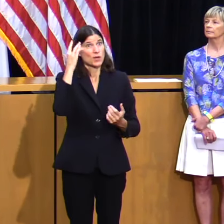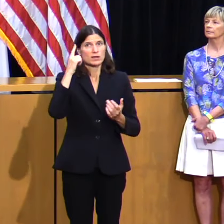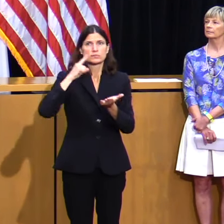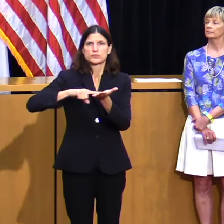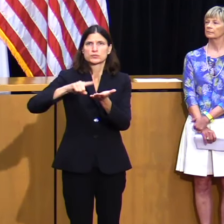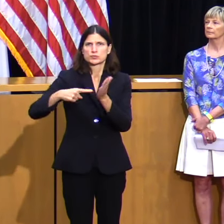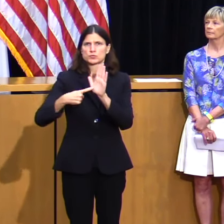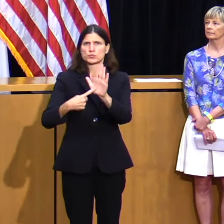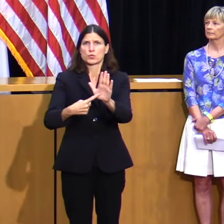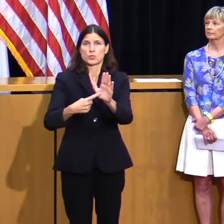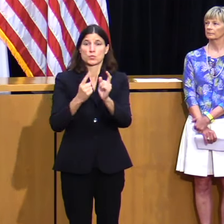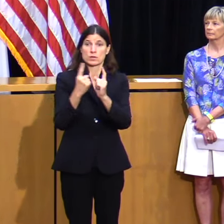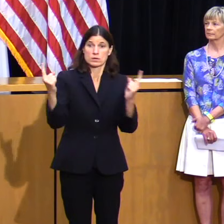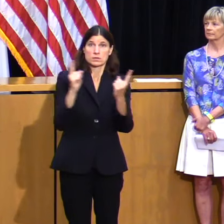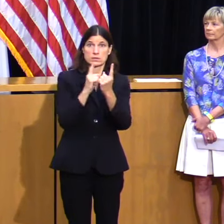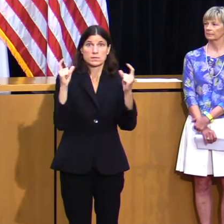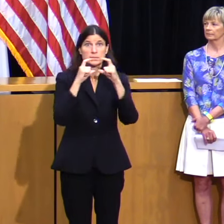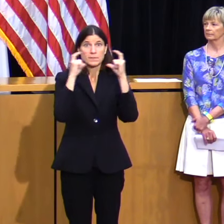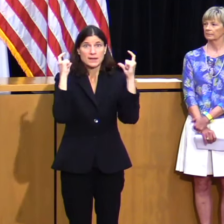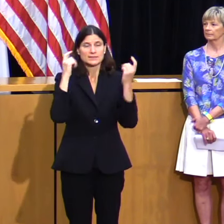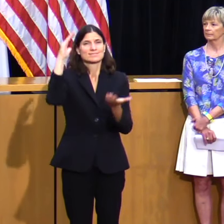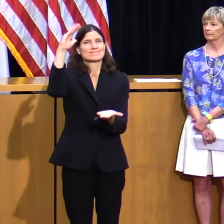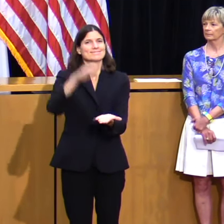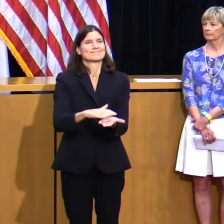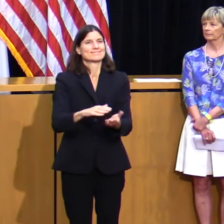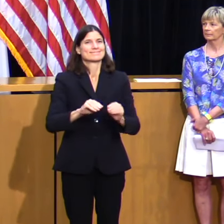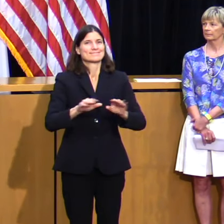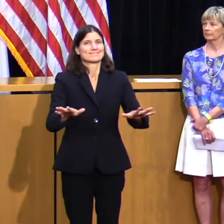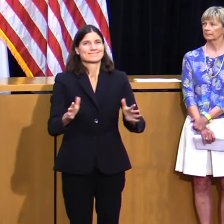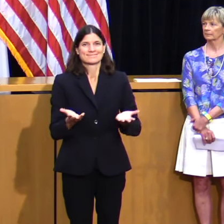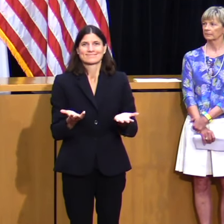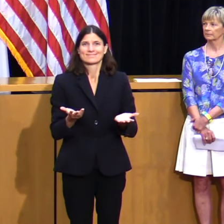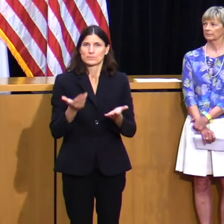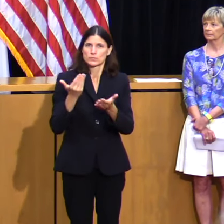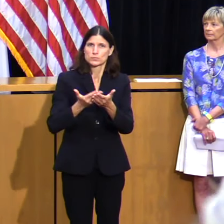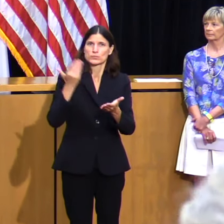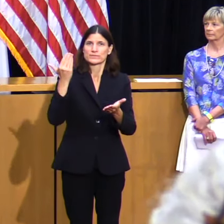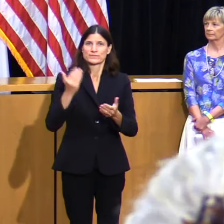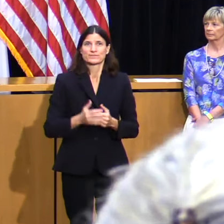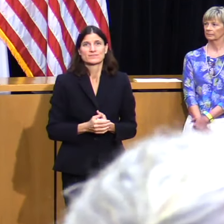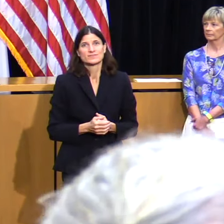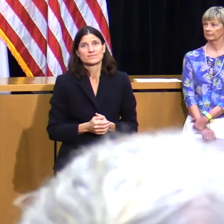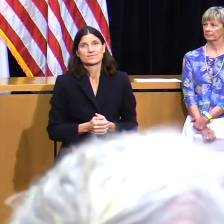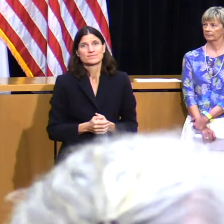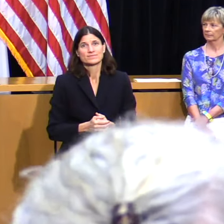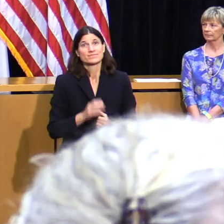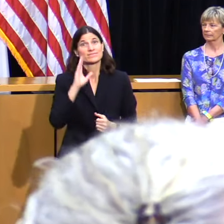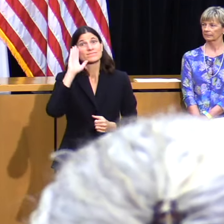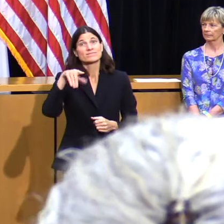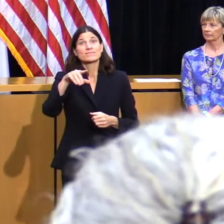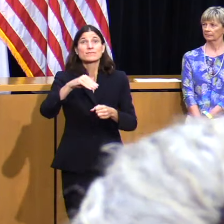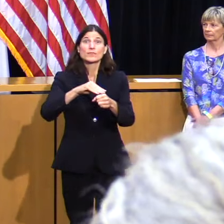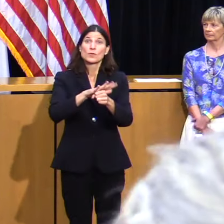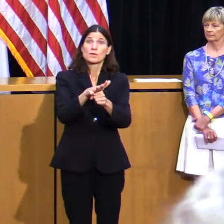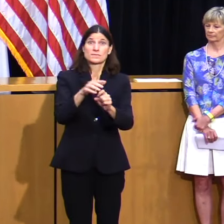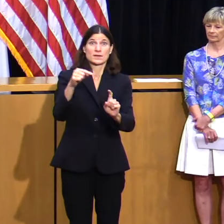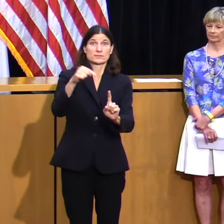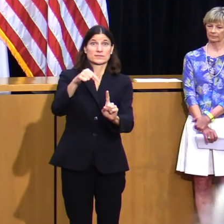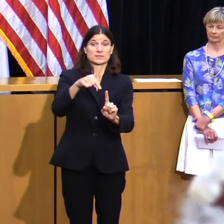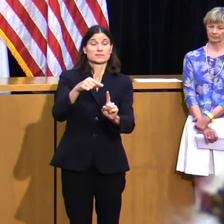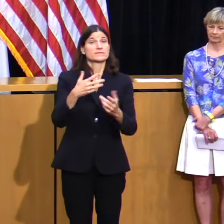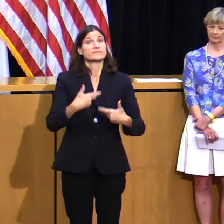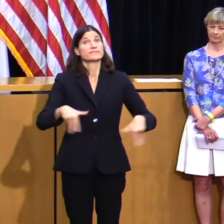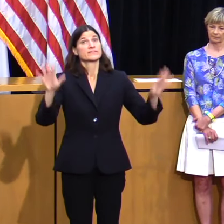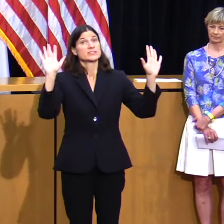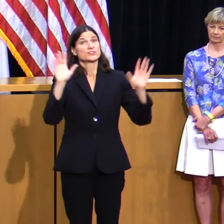And as I said before, it didn't take the summer off, but neither did the people of Massachusetts. And on the whole, we're effectively bringing the fight